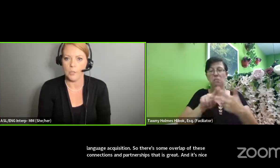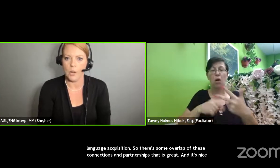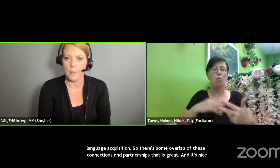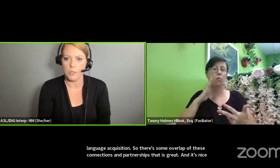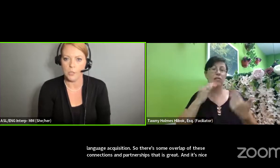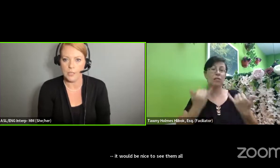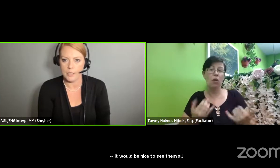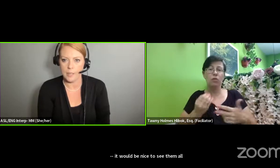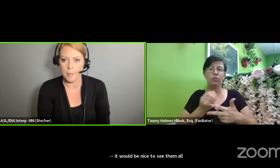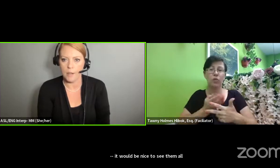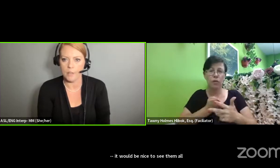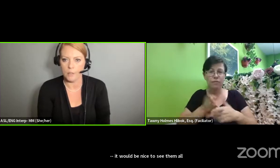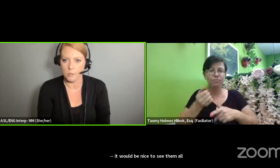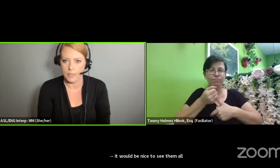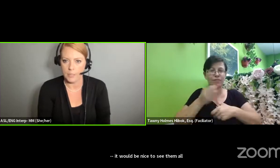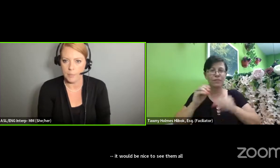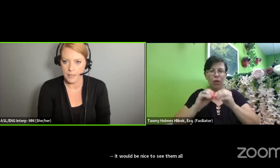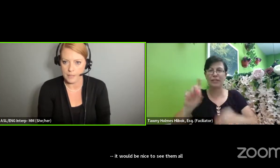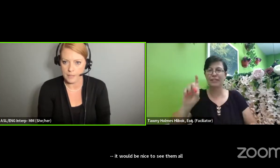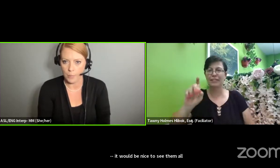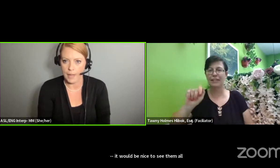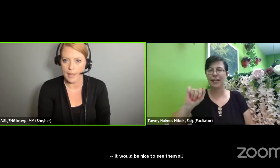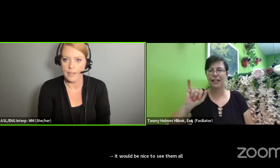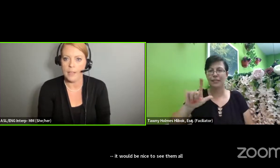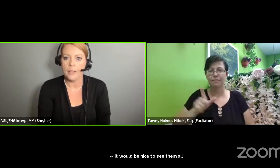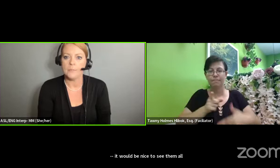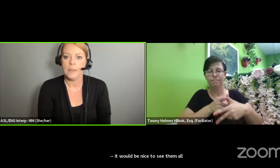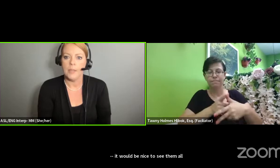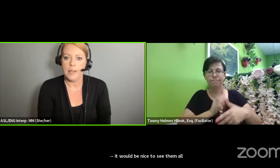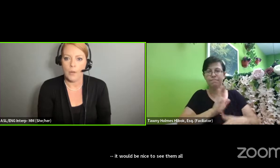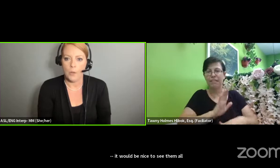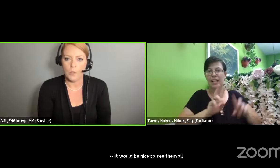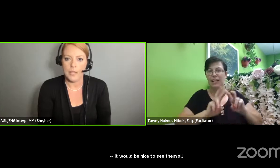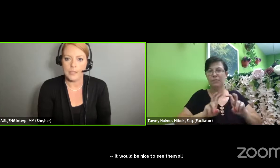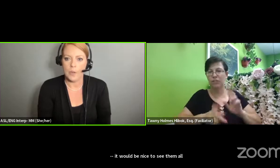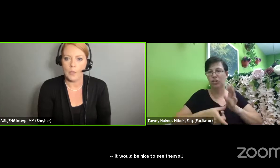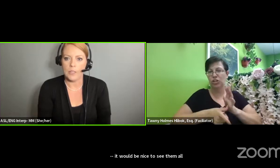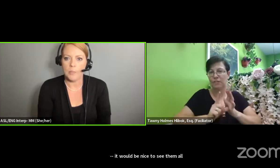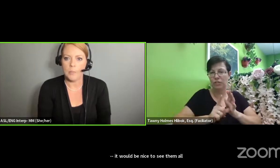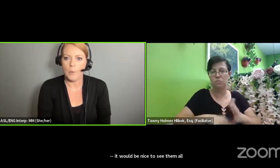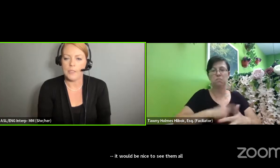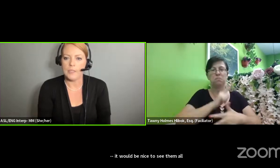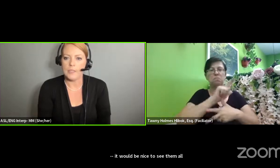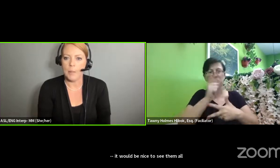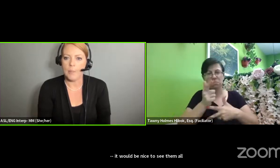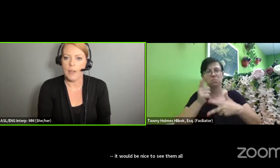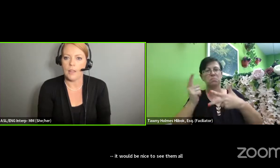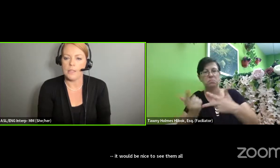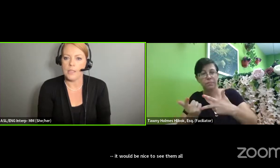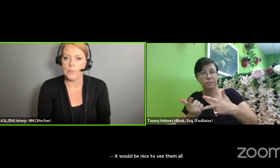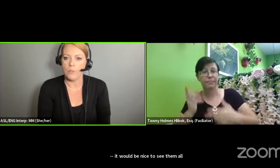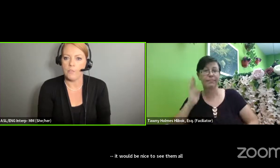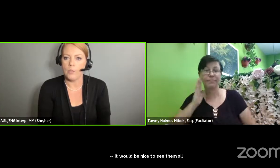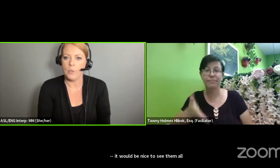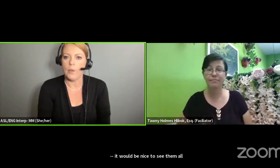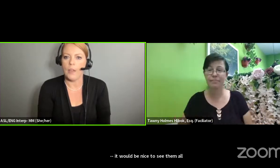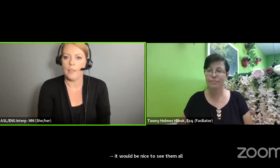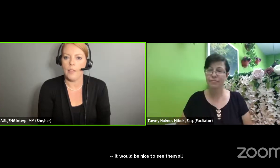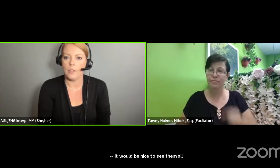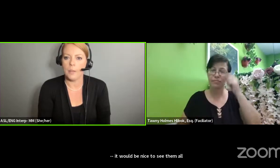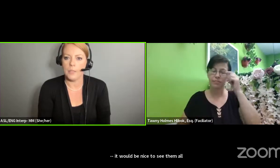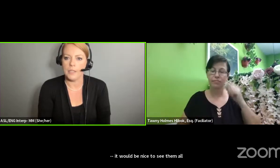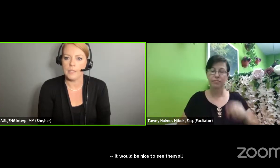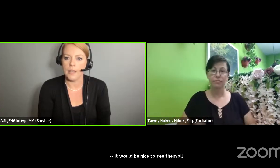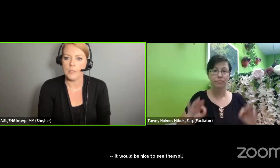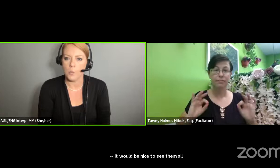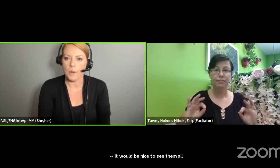and similar opportunities among the 3 committees that we had. Now, I would like to go a little bit more into depth on assessment review and